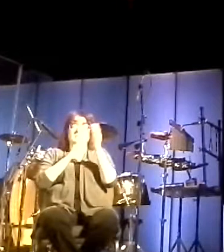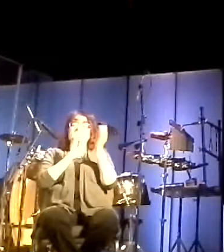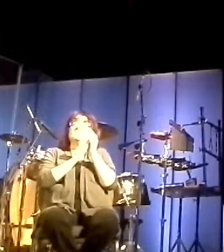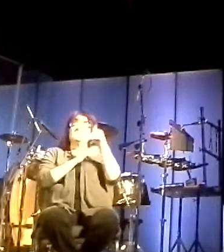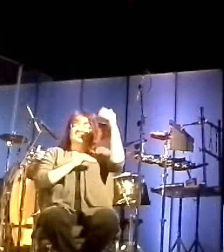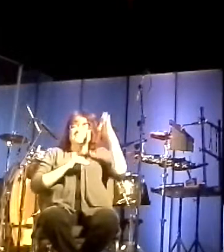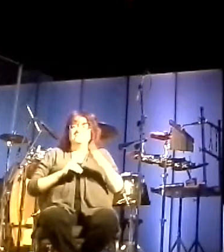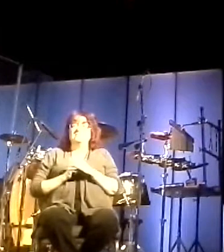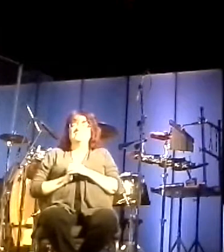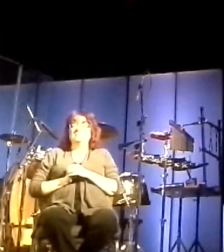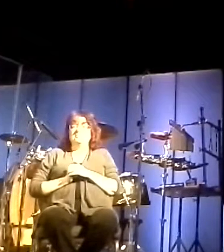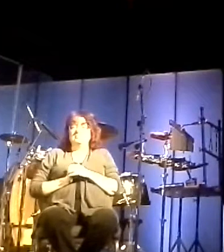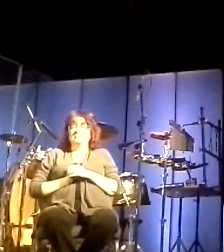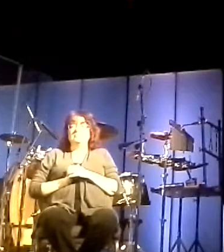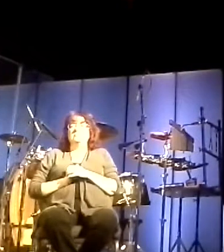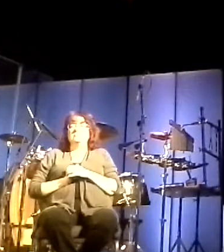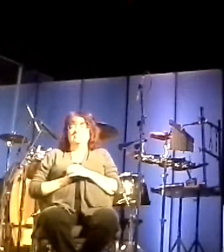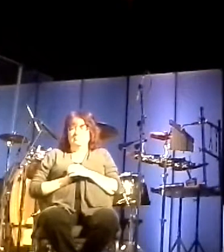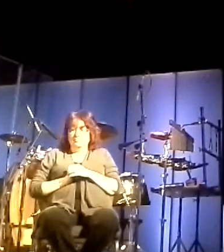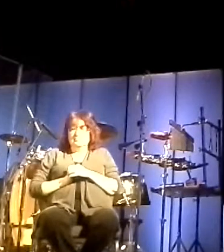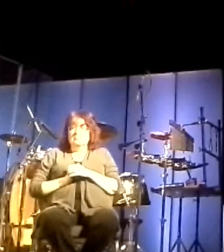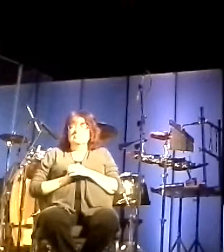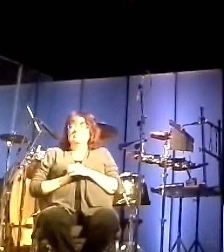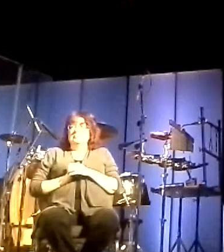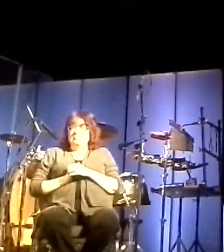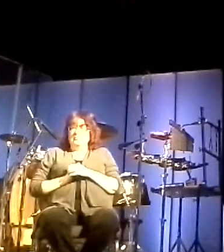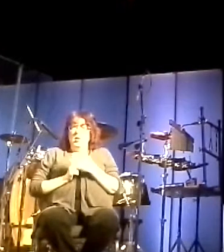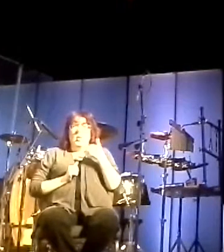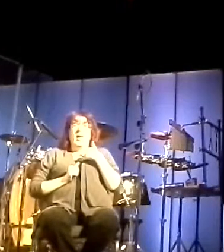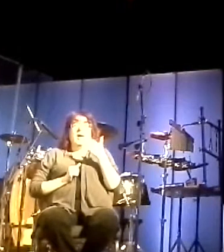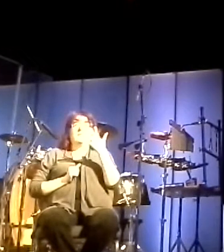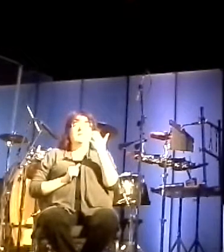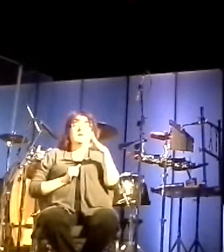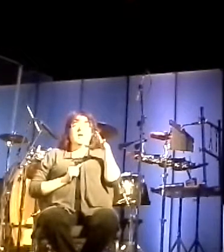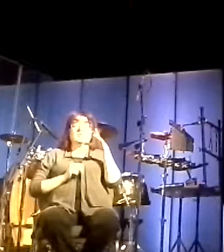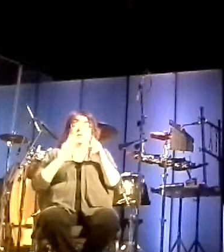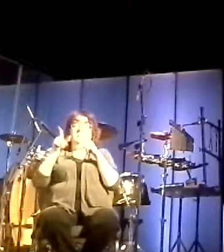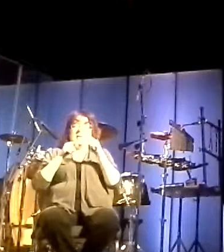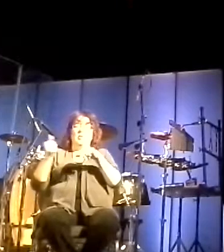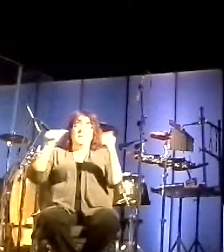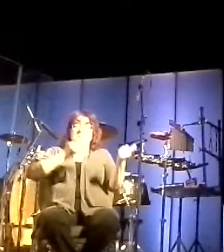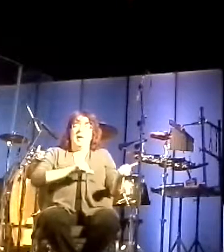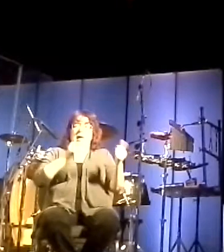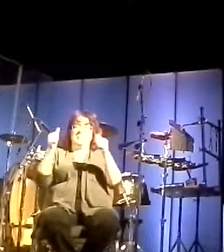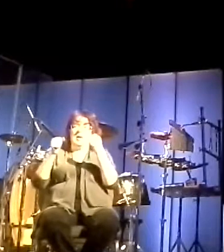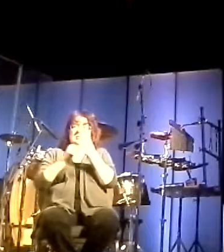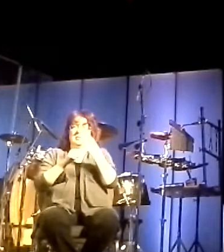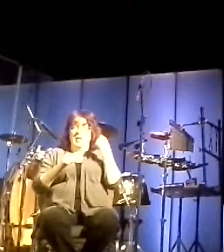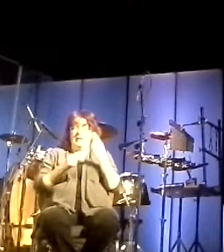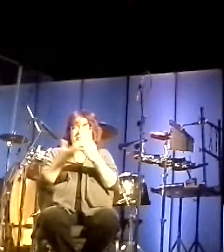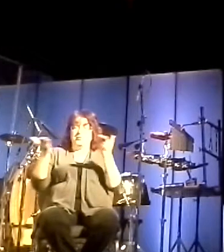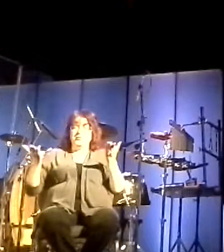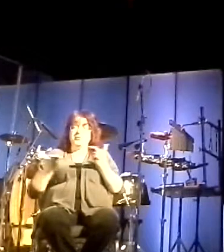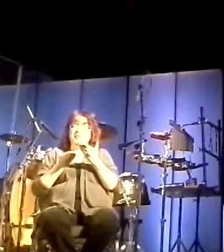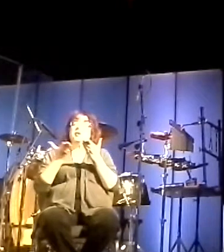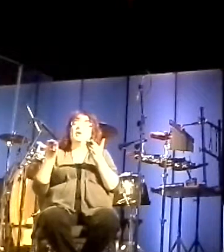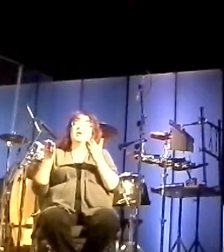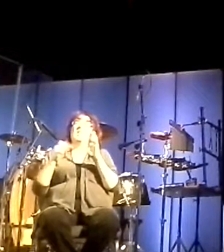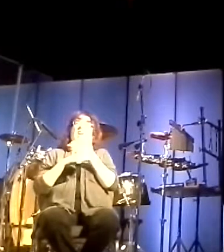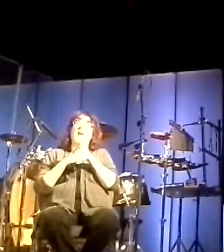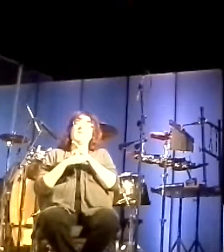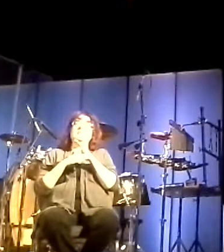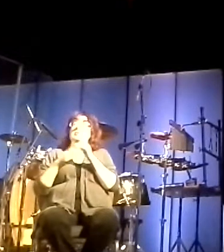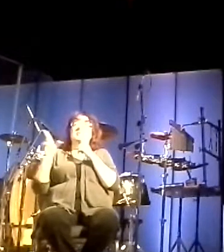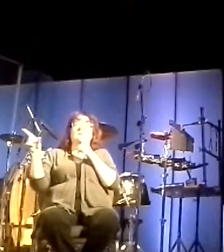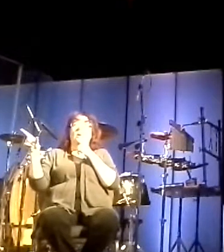a big hand for that as well. Yes. 1,500 people baptized last year on our campus. That's an average